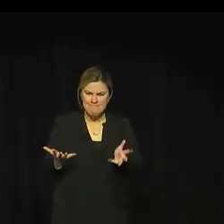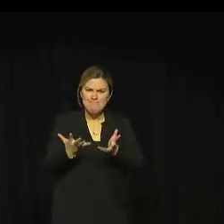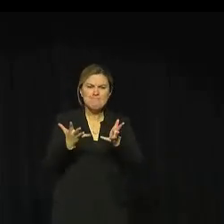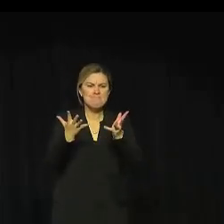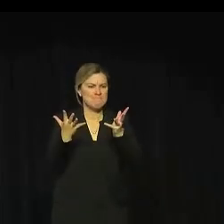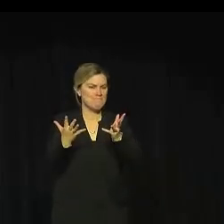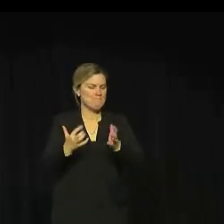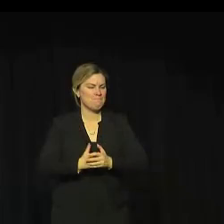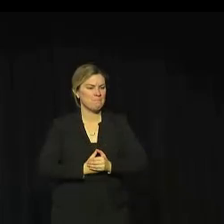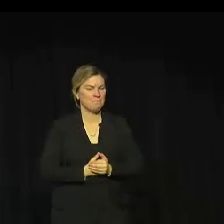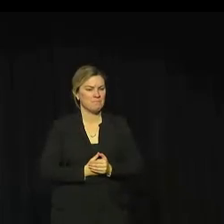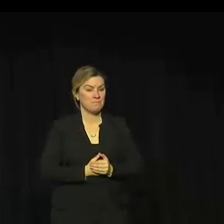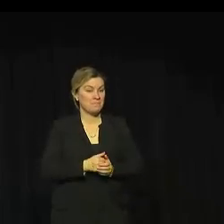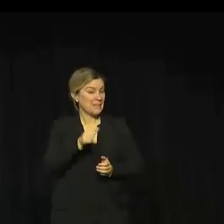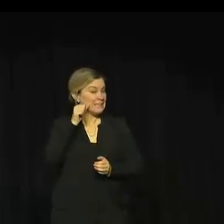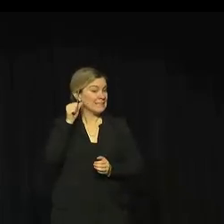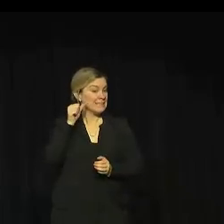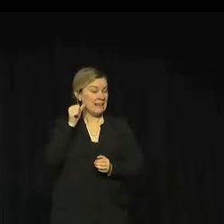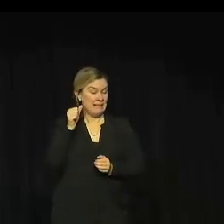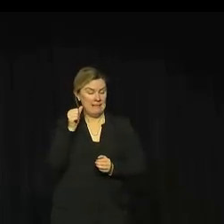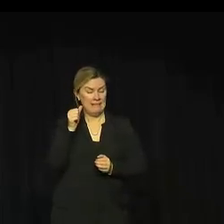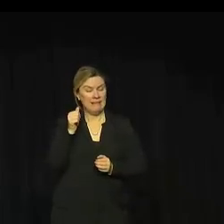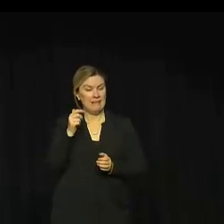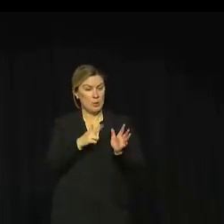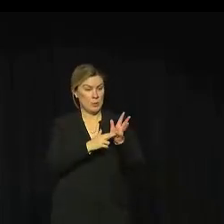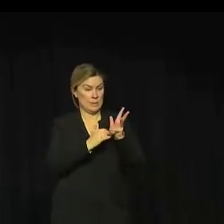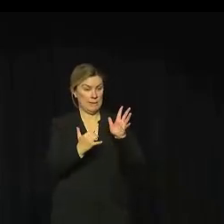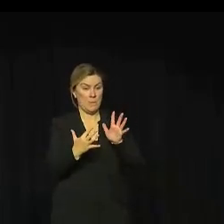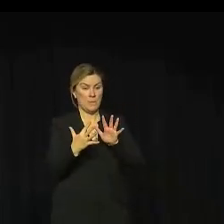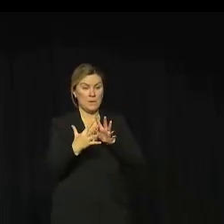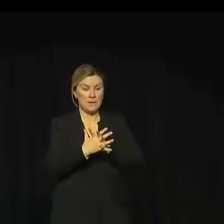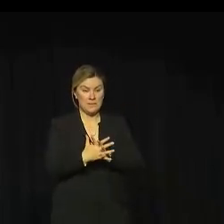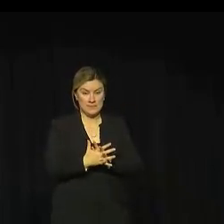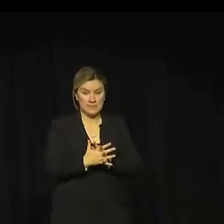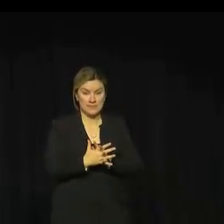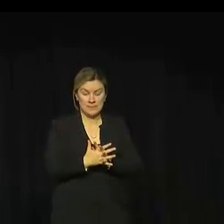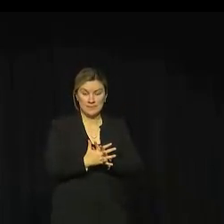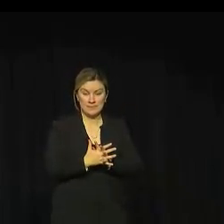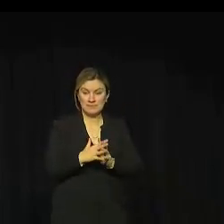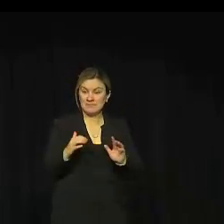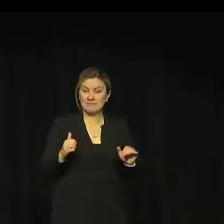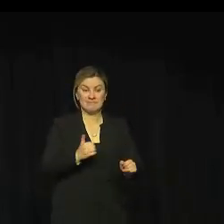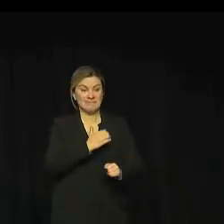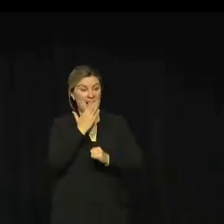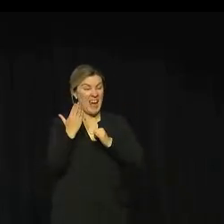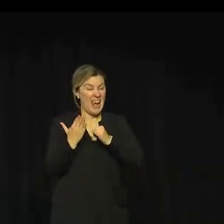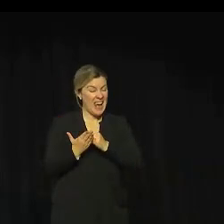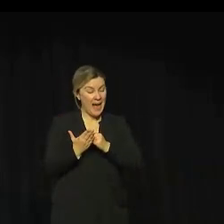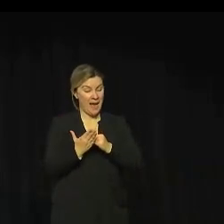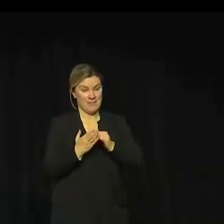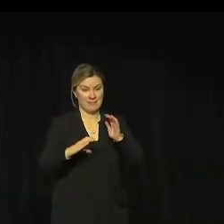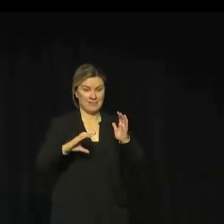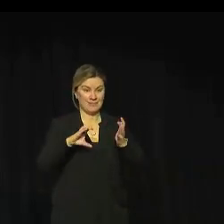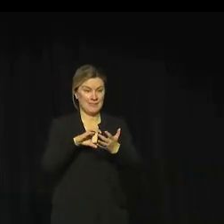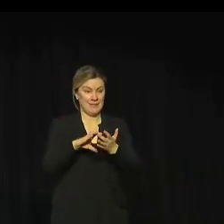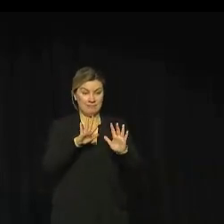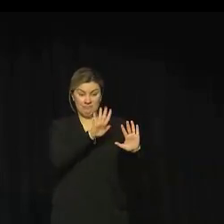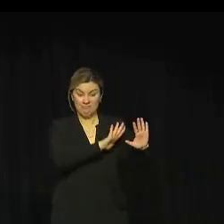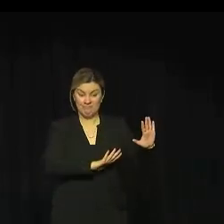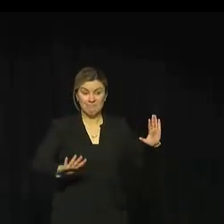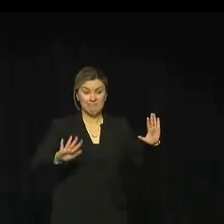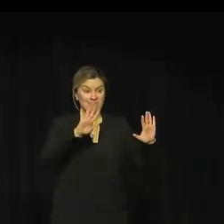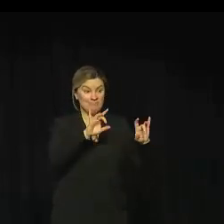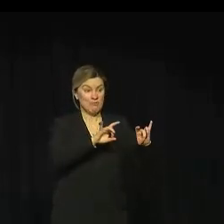Yesterday, in New South Wales, the last of the states of Australia to do so,